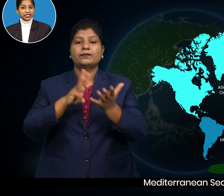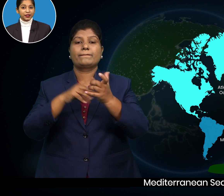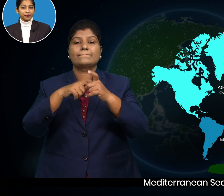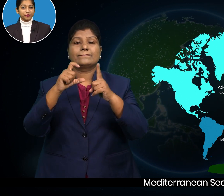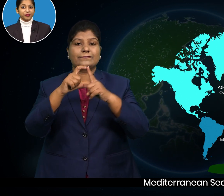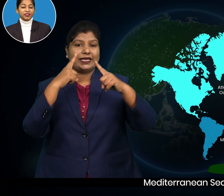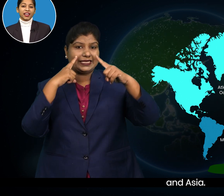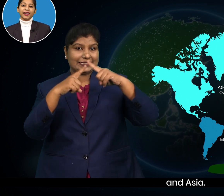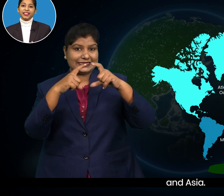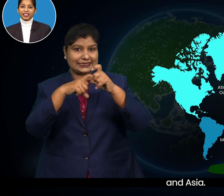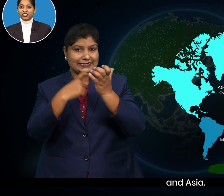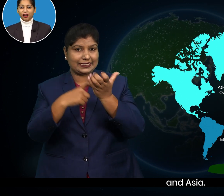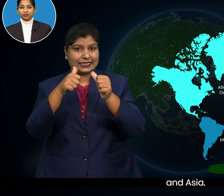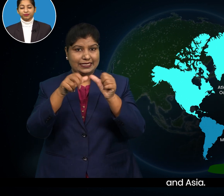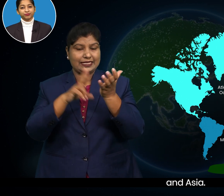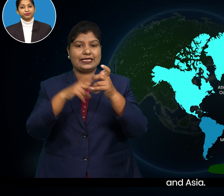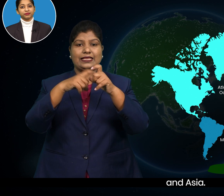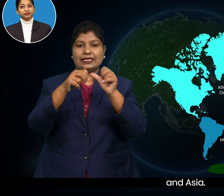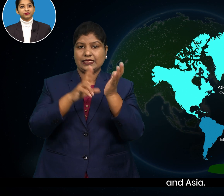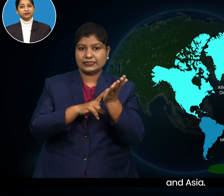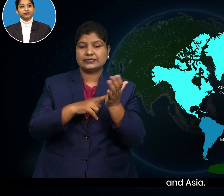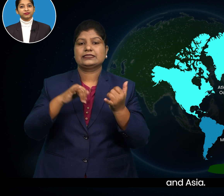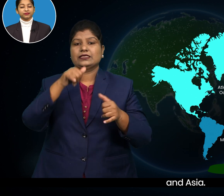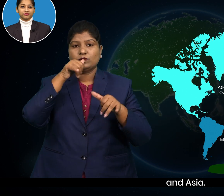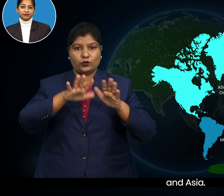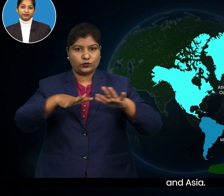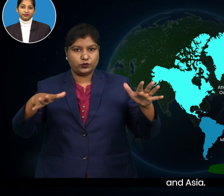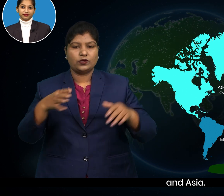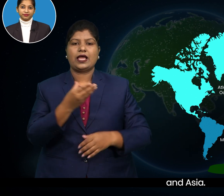Mediterranean Sea and Asia.